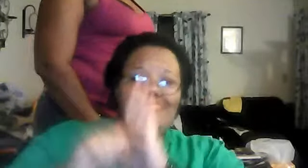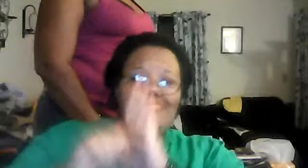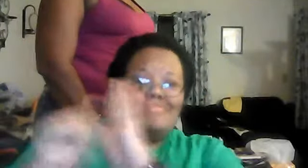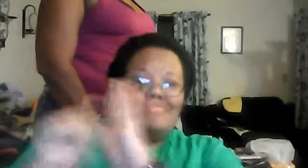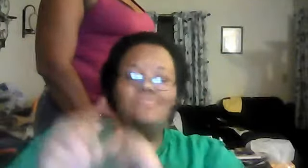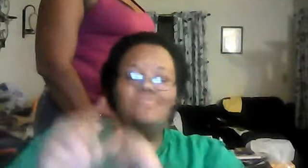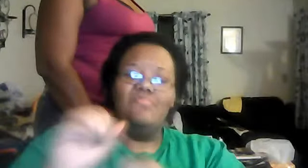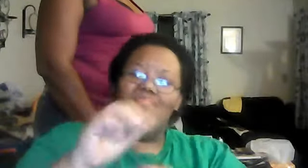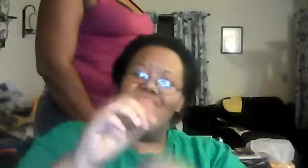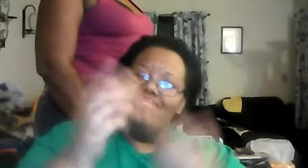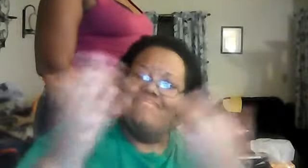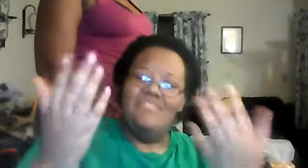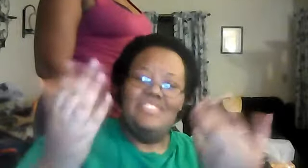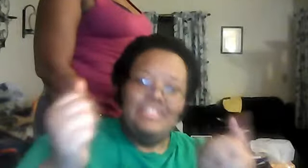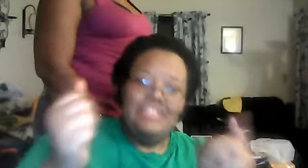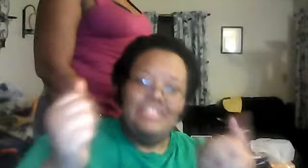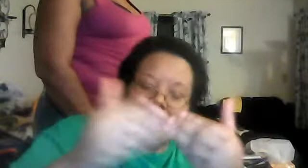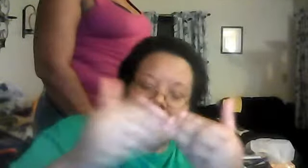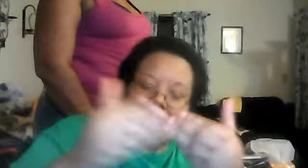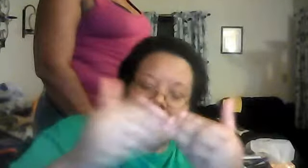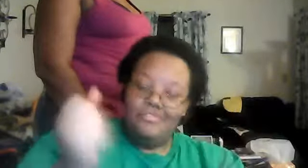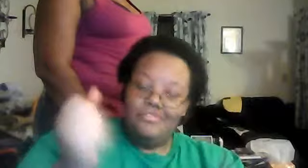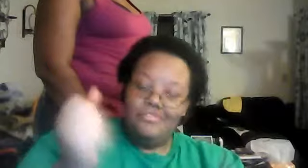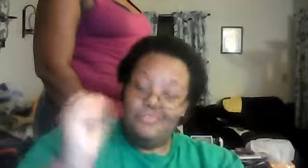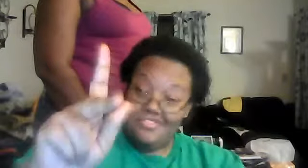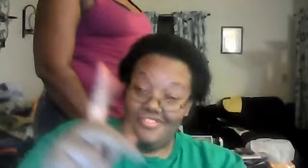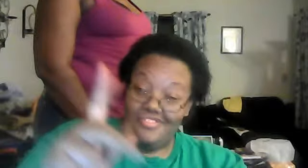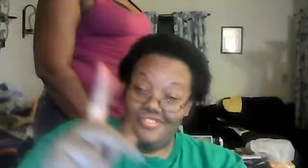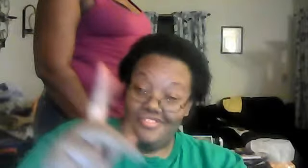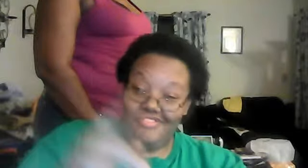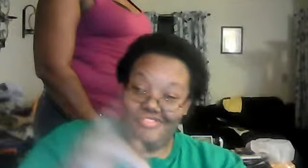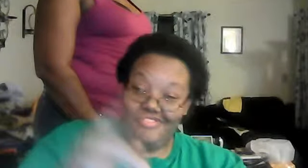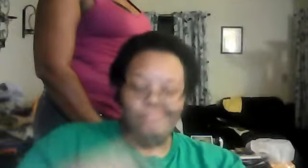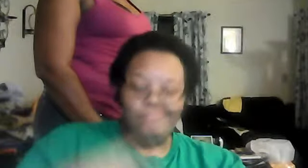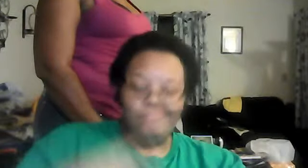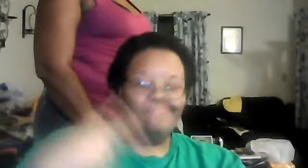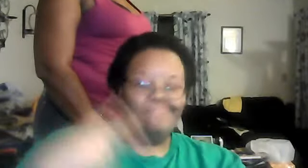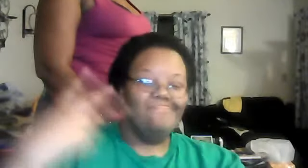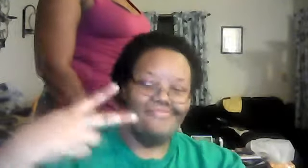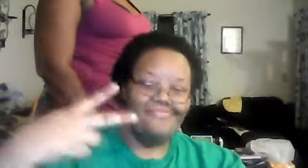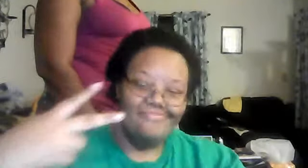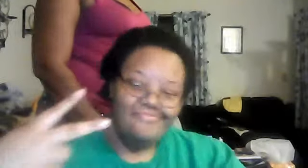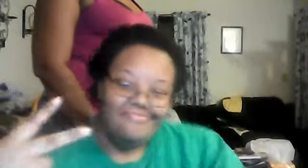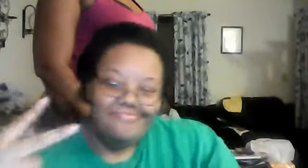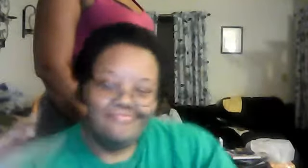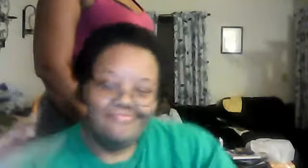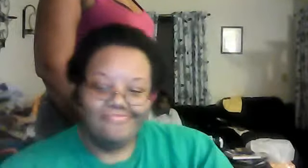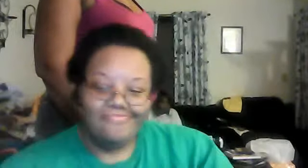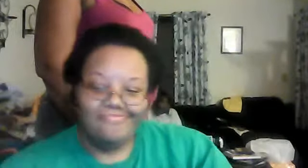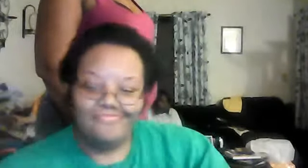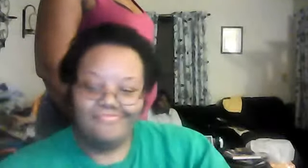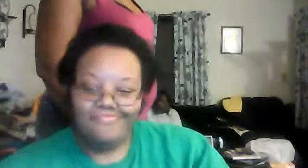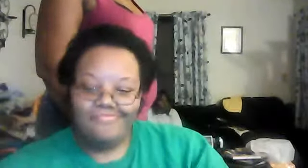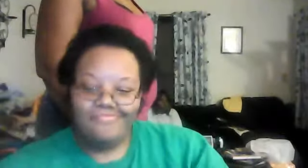That's because she don't want you to hear what you're stuck with. She don't want you to speak. And then I check it and see what